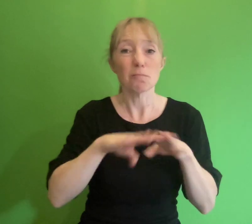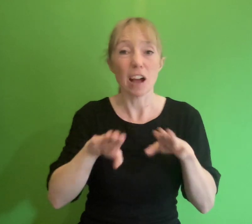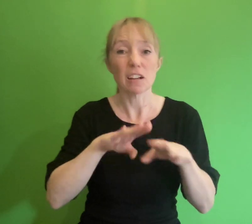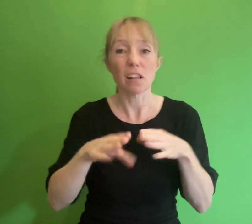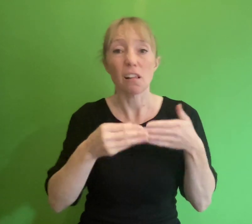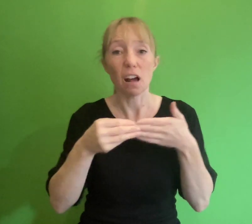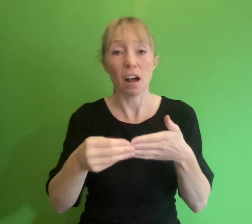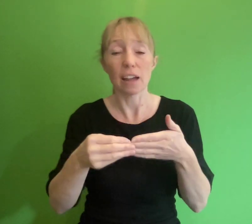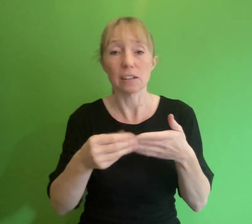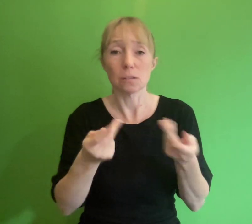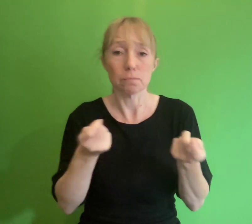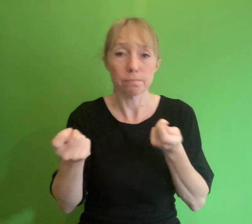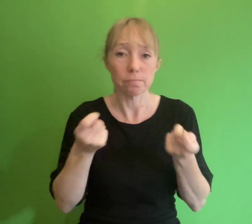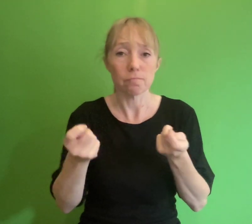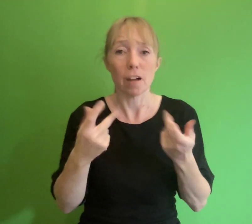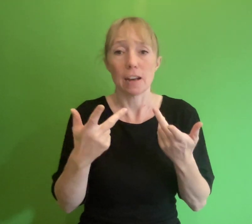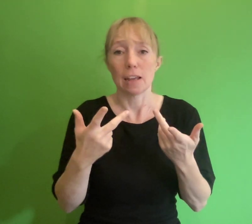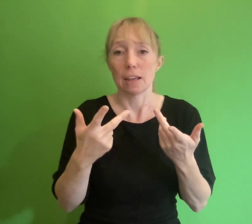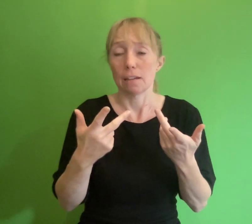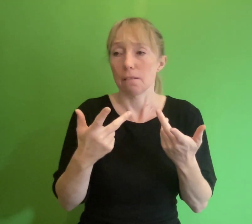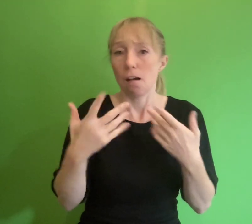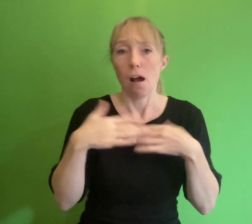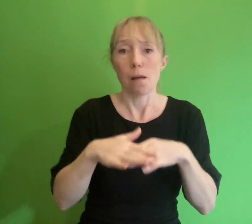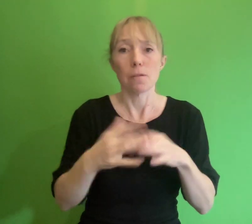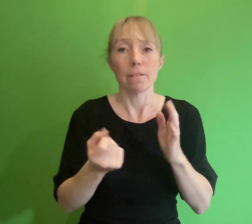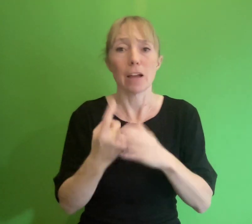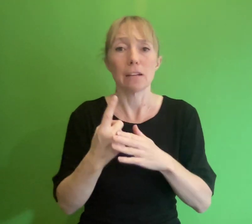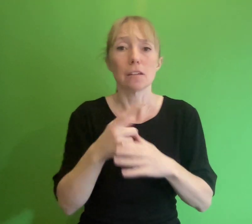events, Cryptic Arts and Spread the Word.